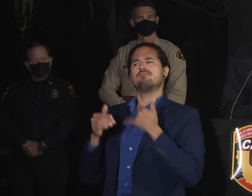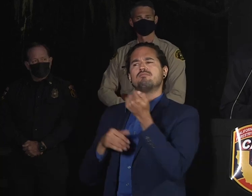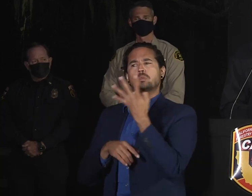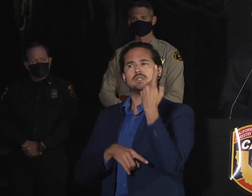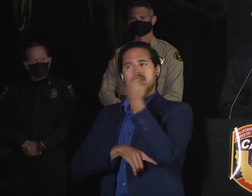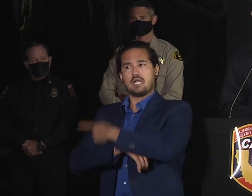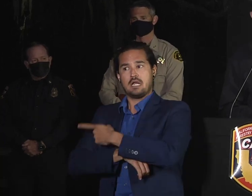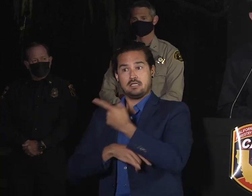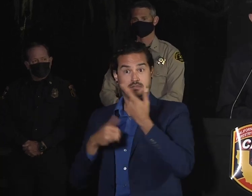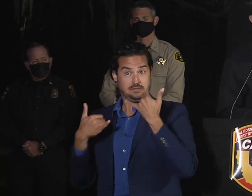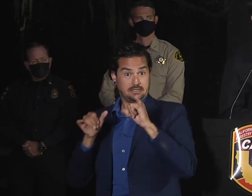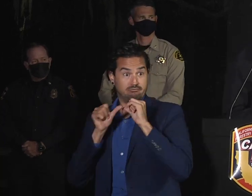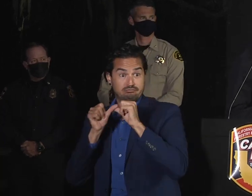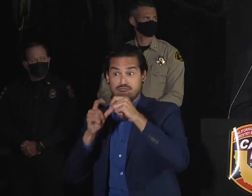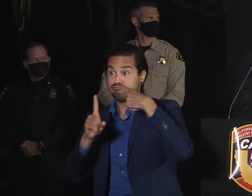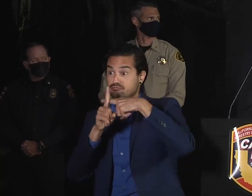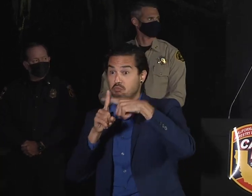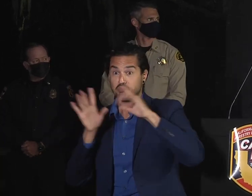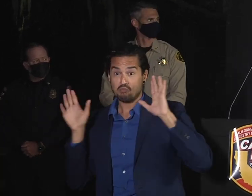days and kind of the impact on the fire?